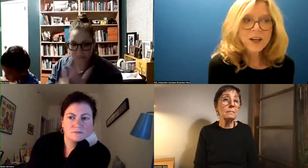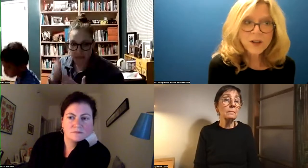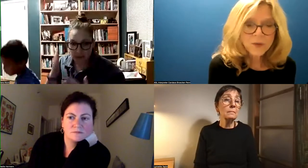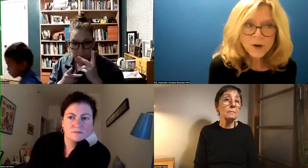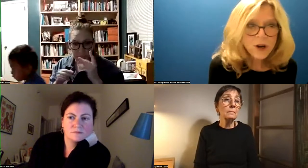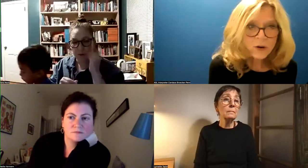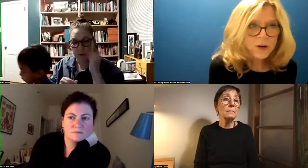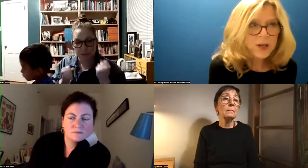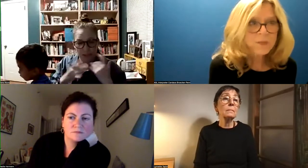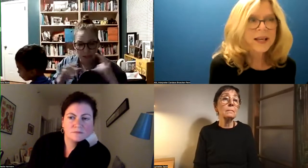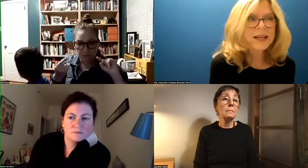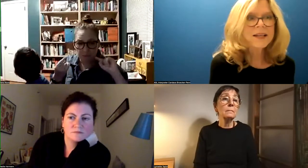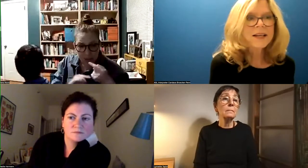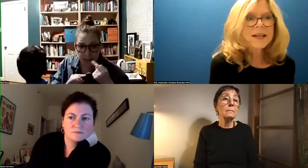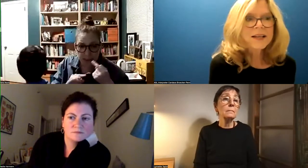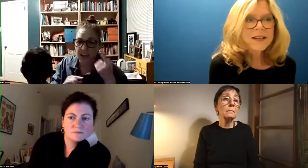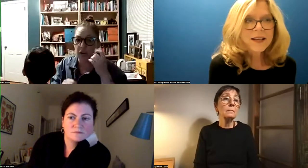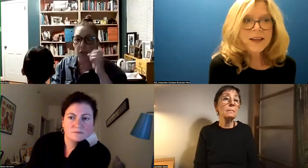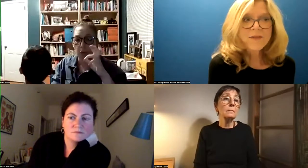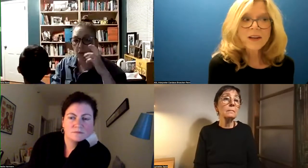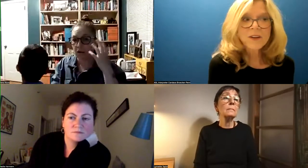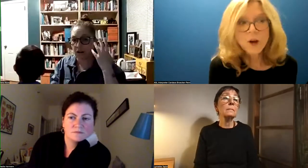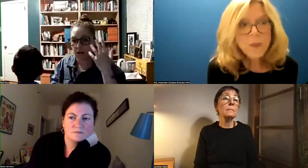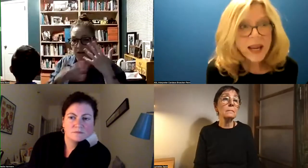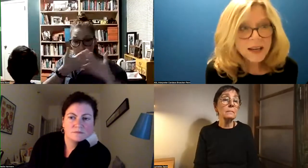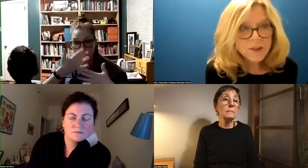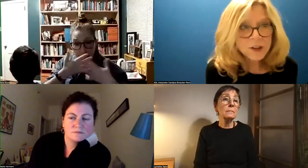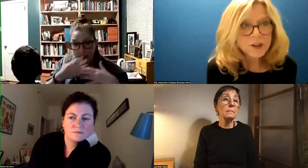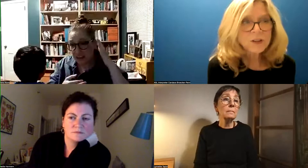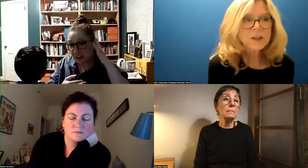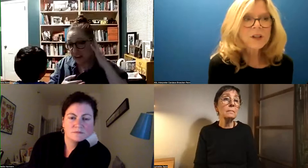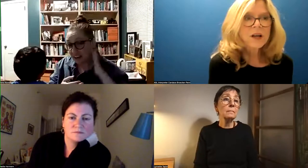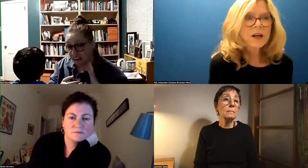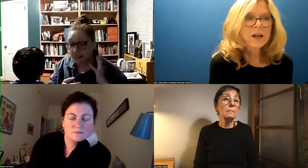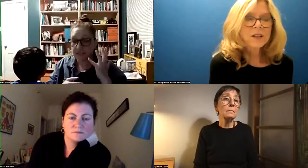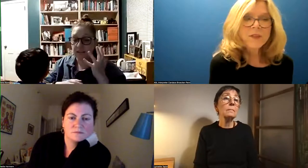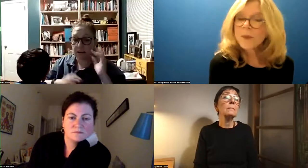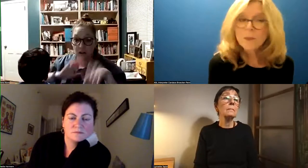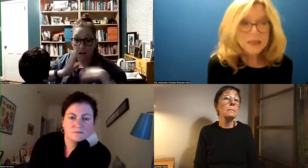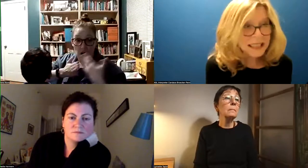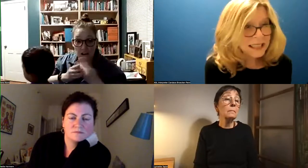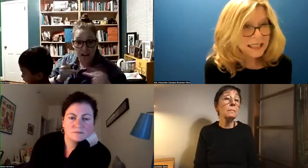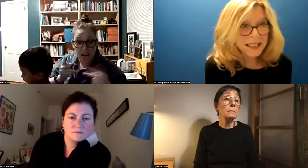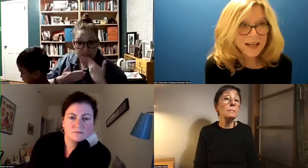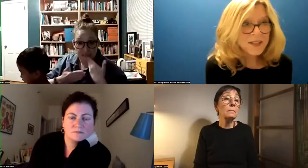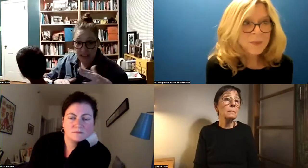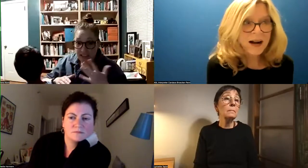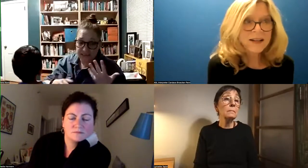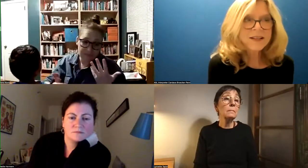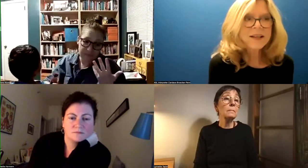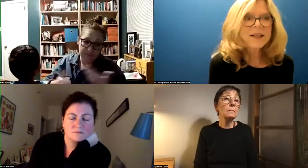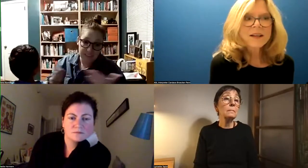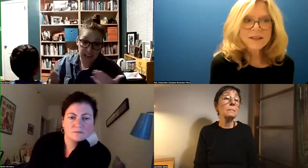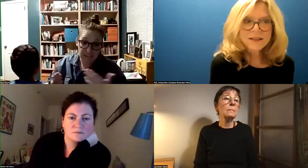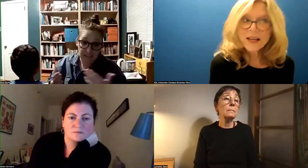of hearing through a cochlear implant. They found it very painful. There would be bleeding at the